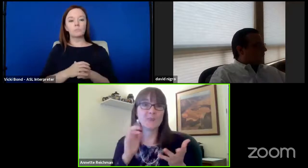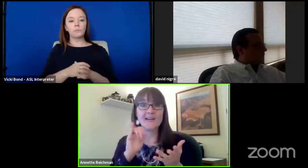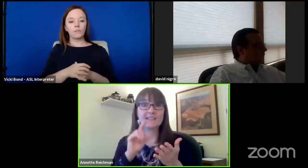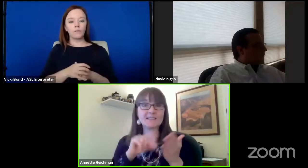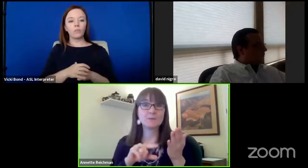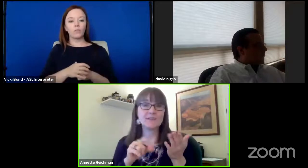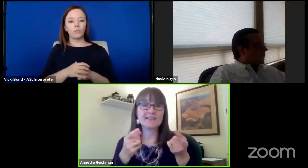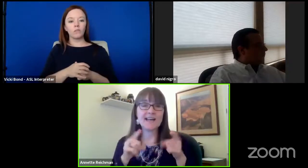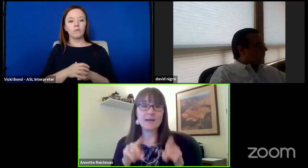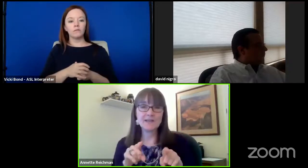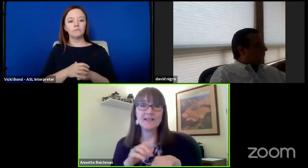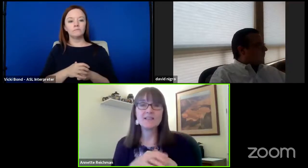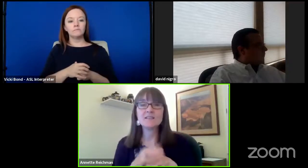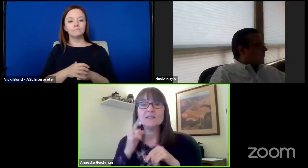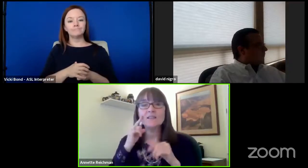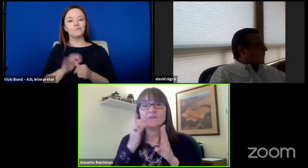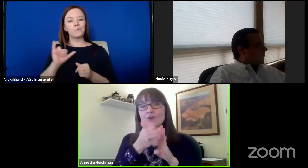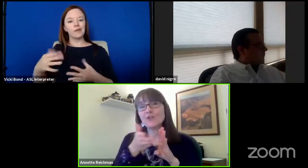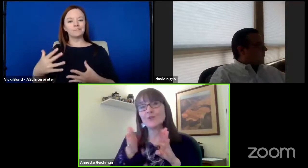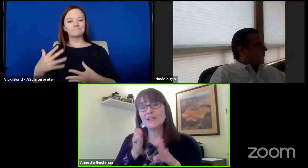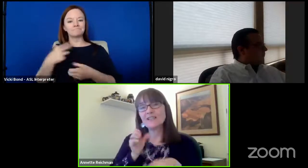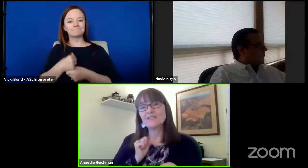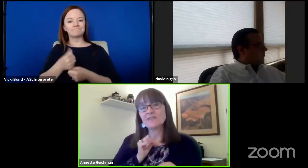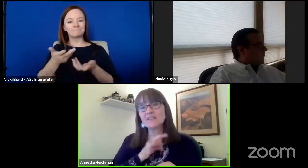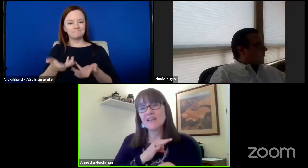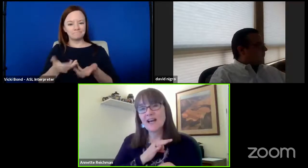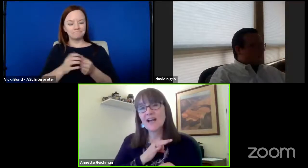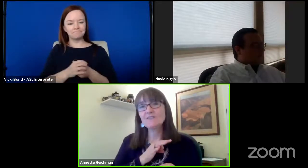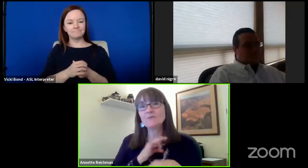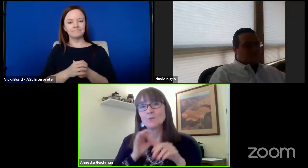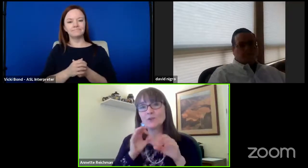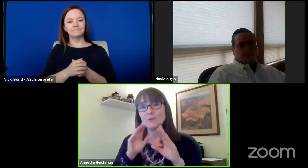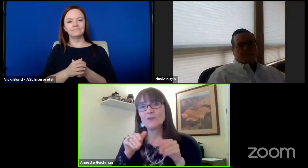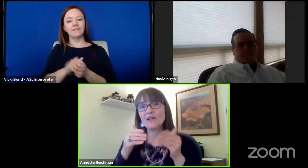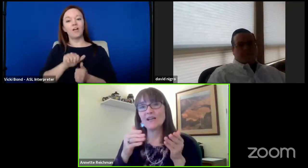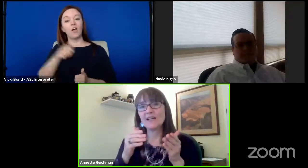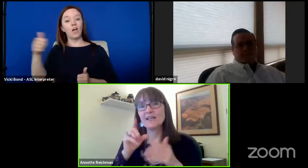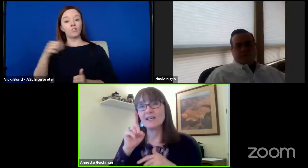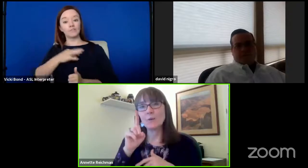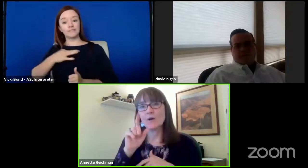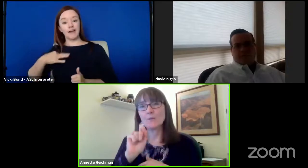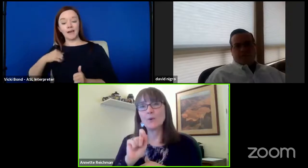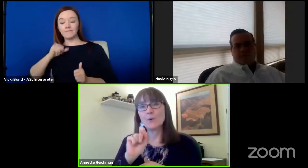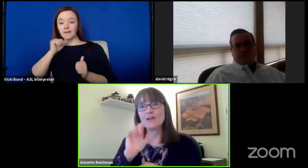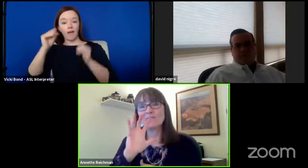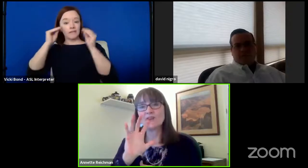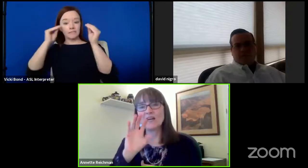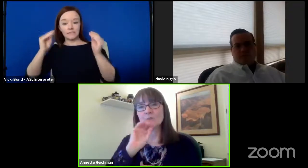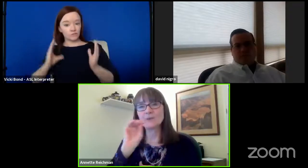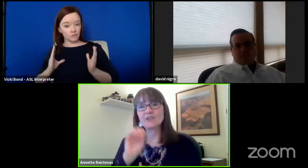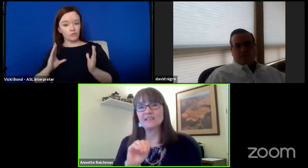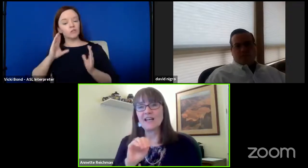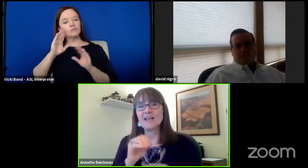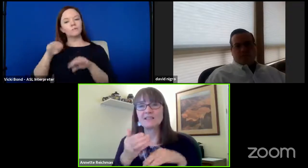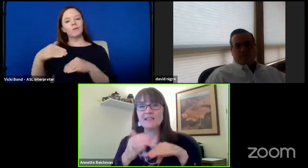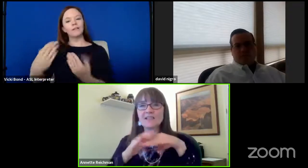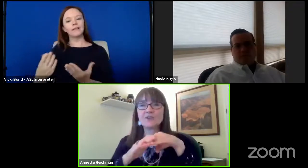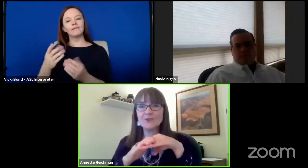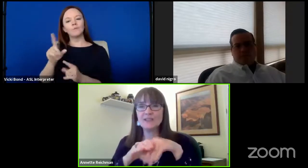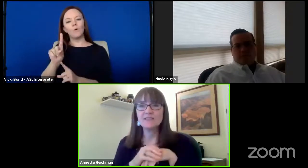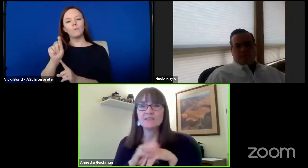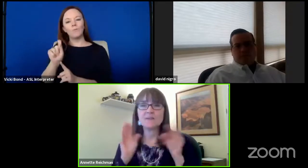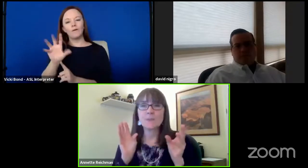So that's what's happening. For the rest of the staff, we're providing a